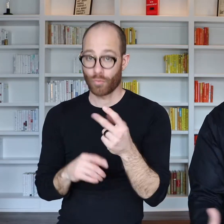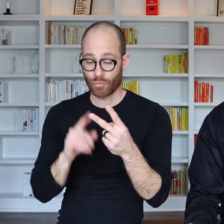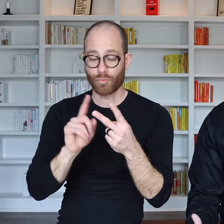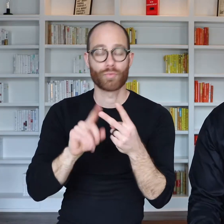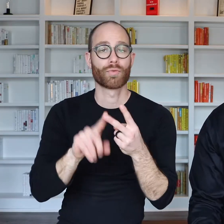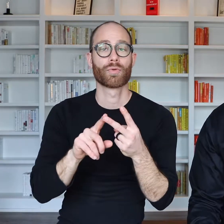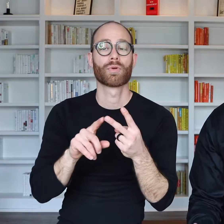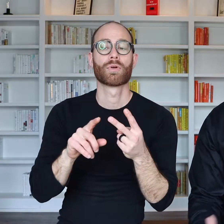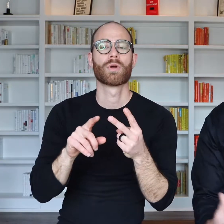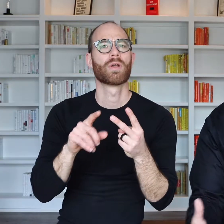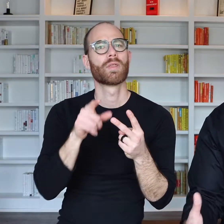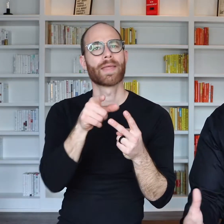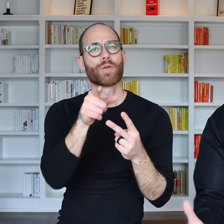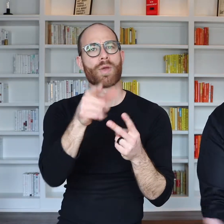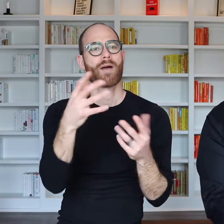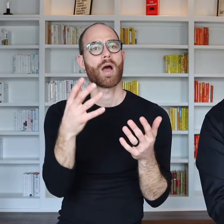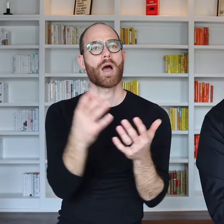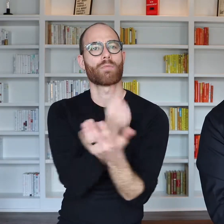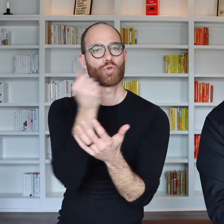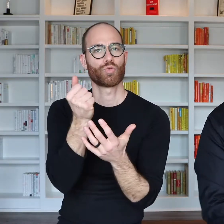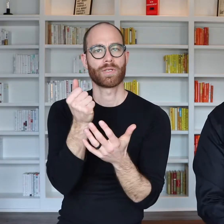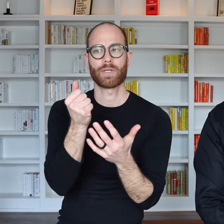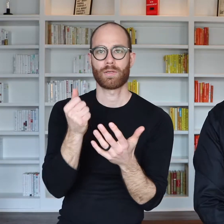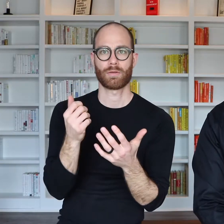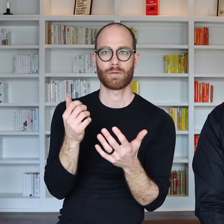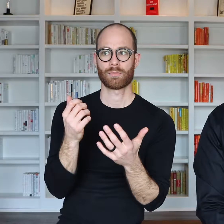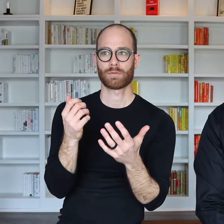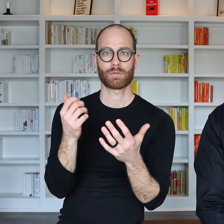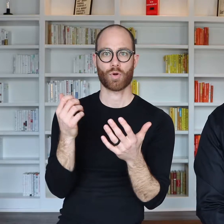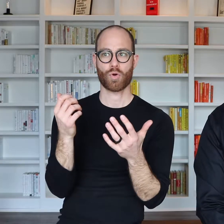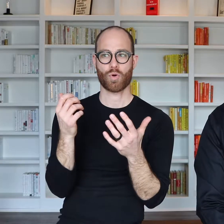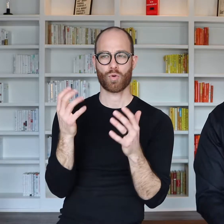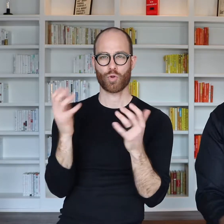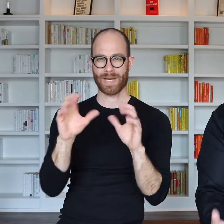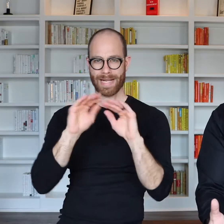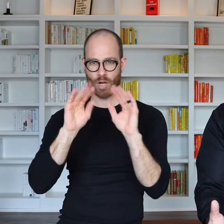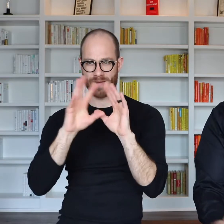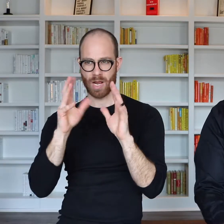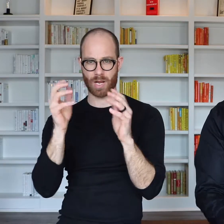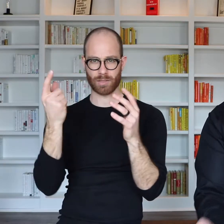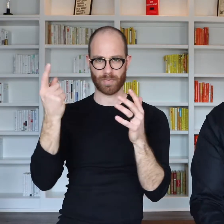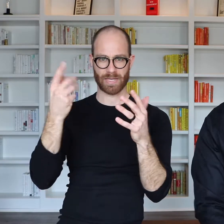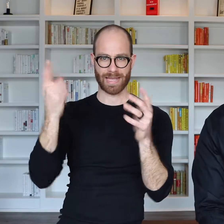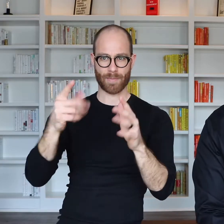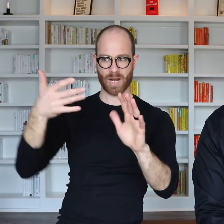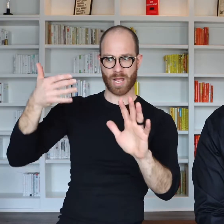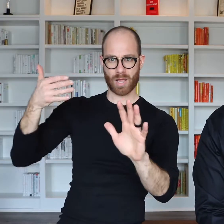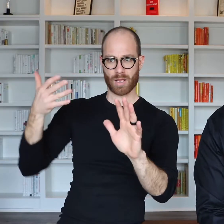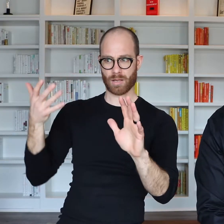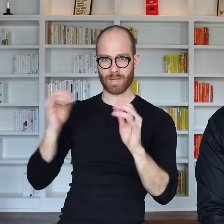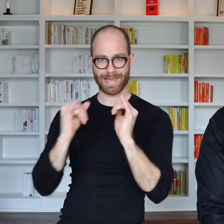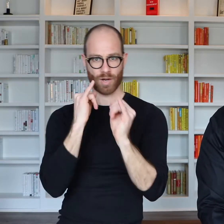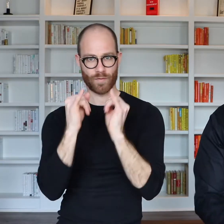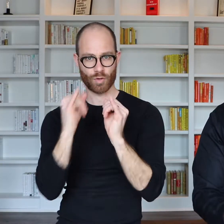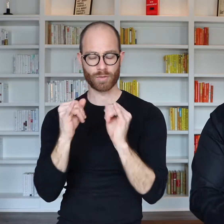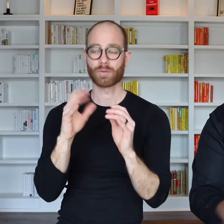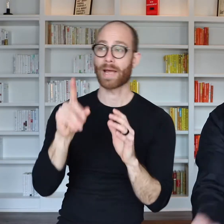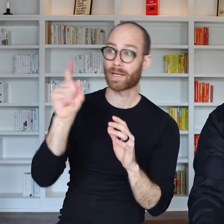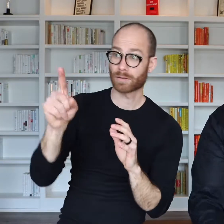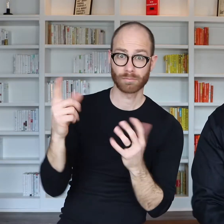gives you an opportunity to clarify anything else that happened in the prior interview. So if you said, is there any reason why you wouldn't feel